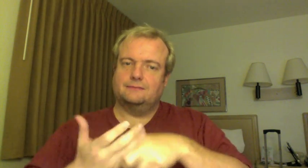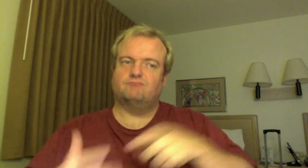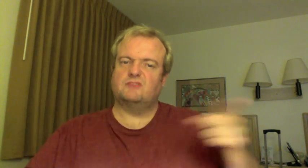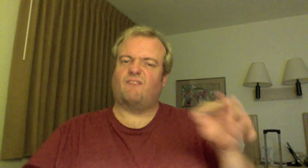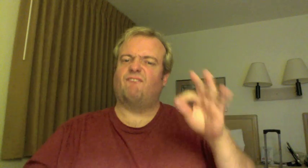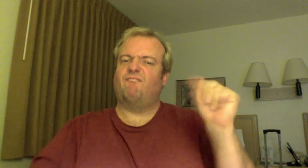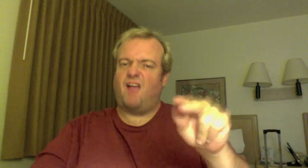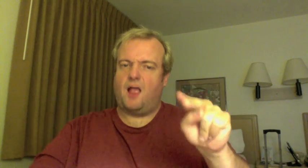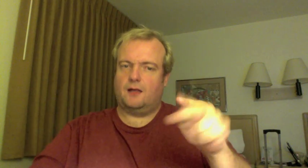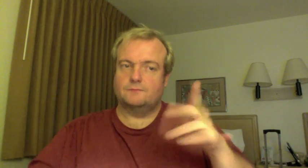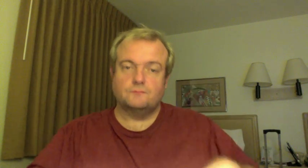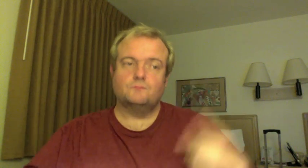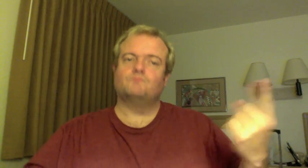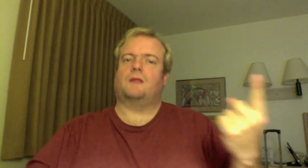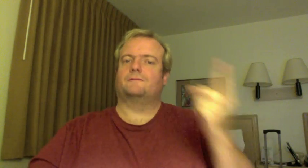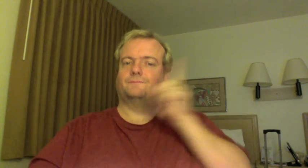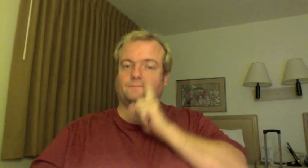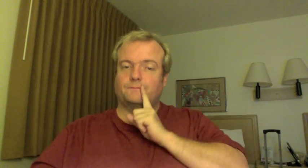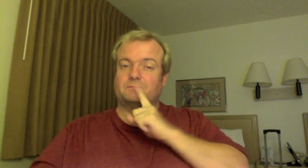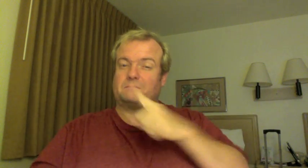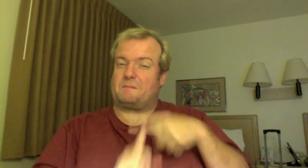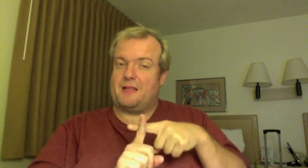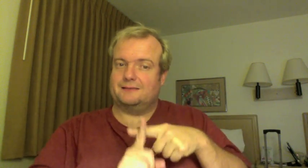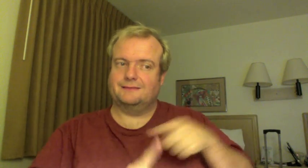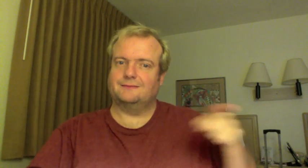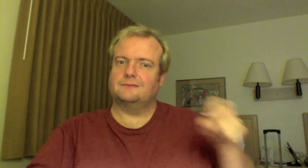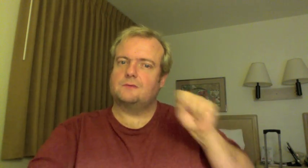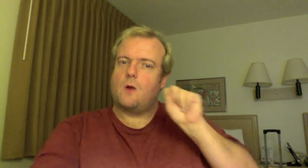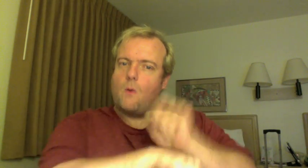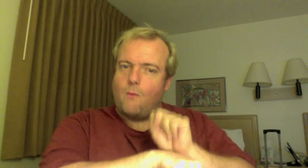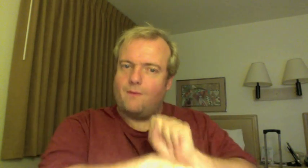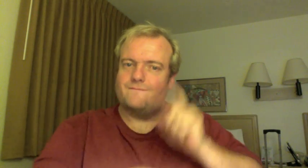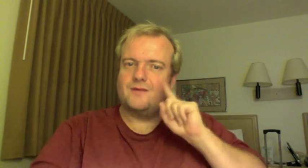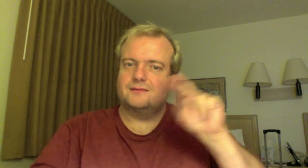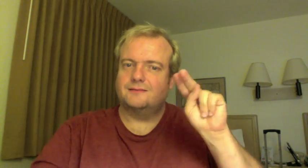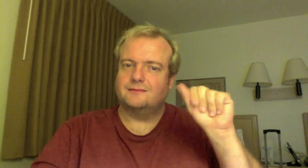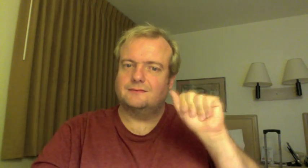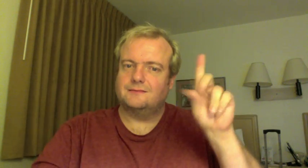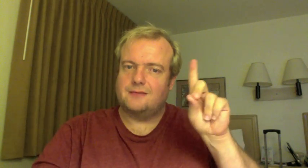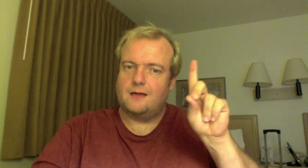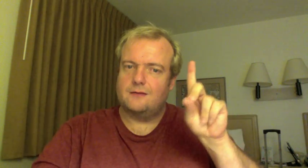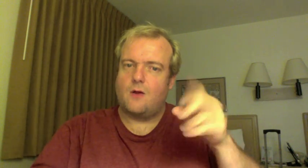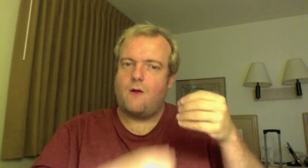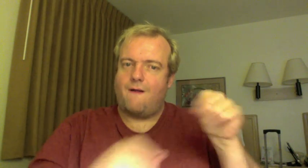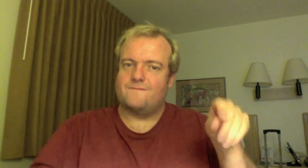your mom or dad, then call or go online to get the free help you need during this turbulent time. Call now,